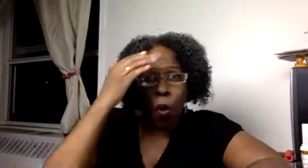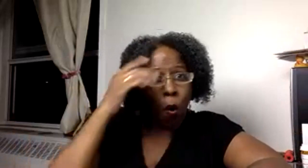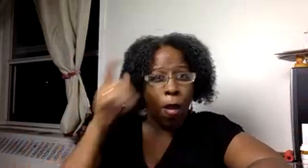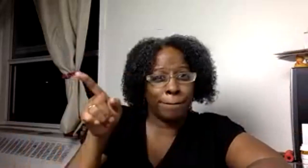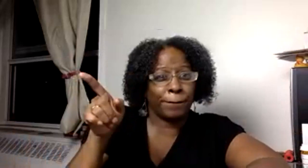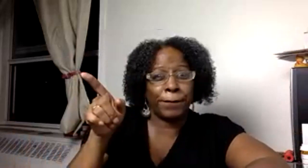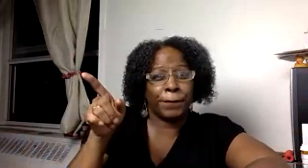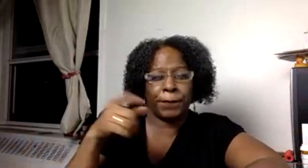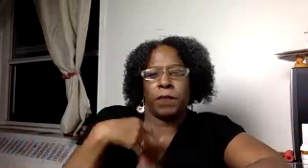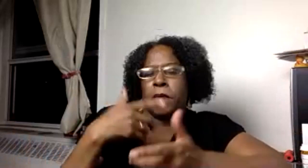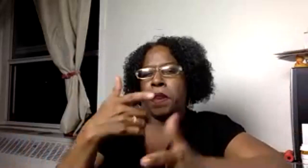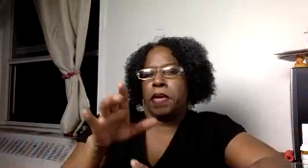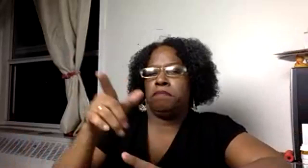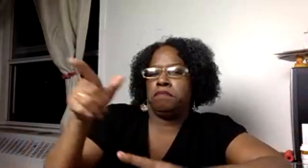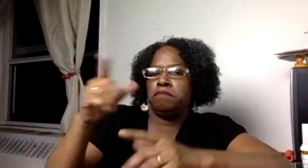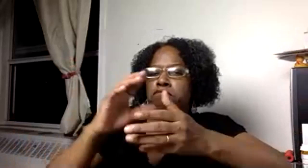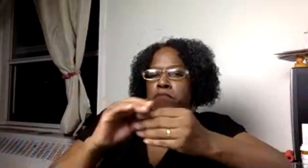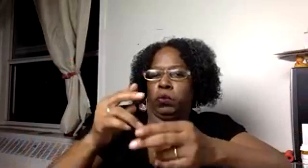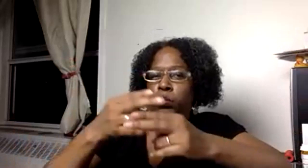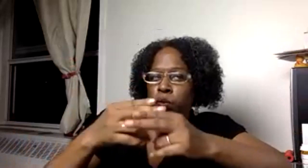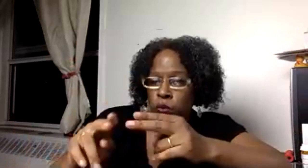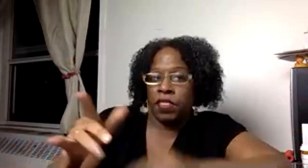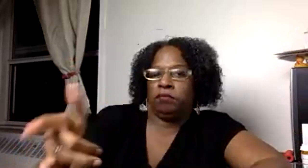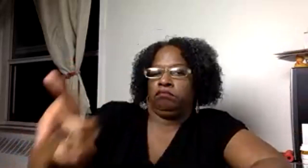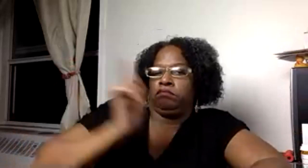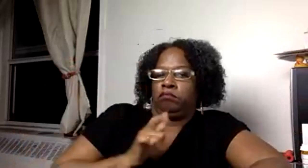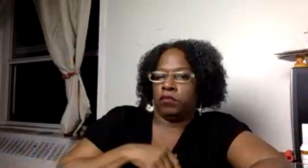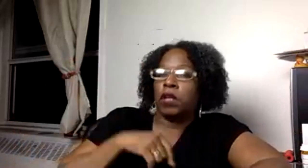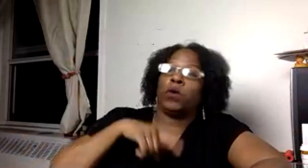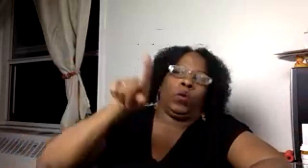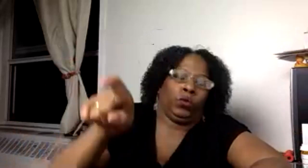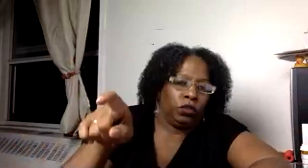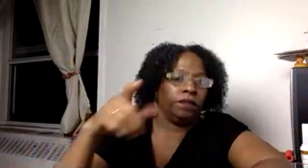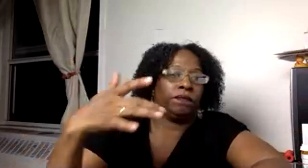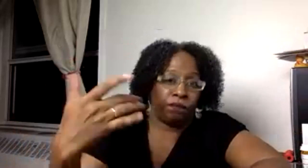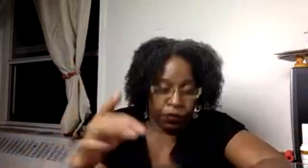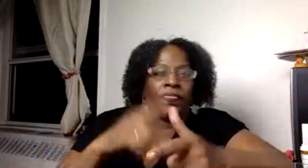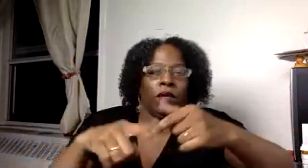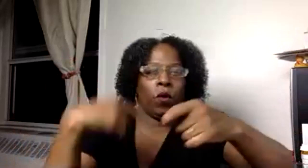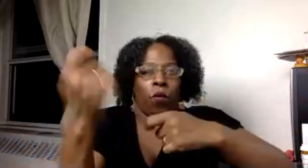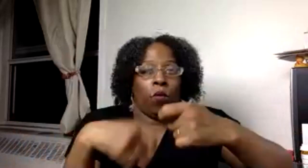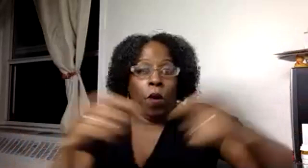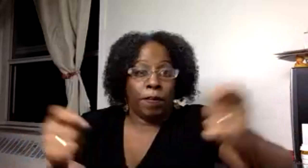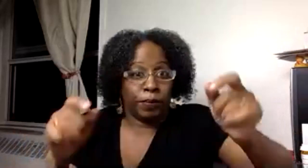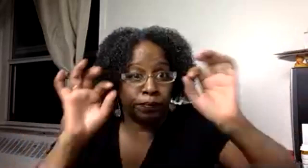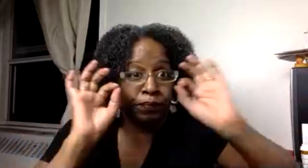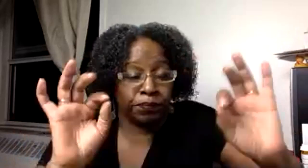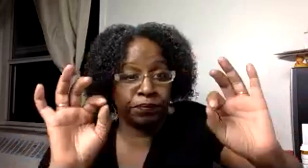message for you guys. So for those who don't know him, let him just say something really quick, and then we'll come back to me, and then we can wrap up.